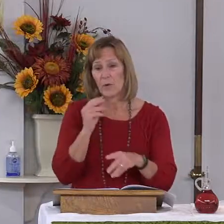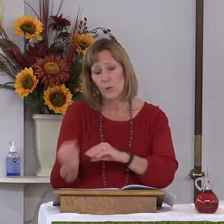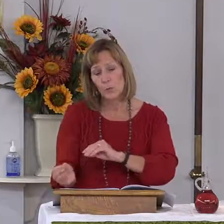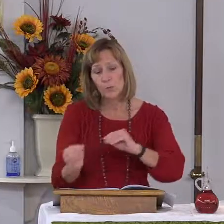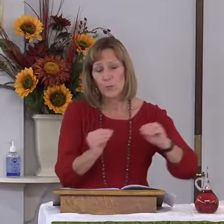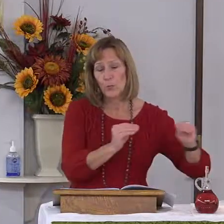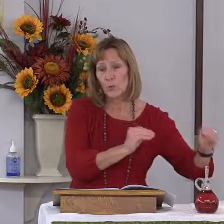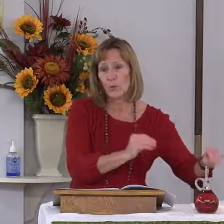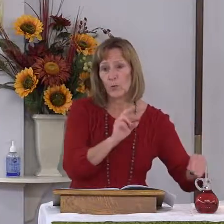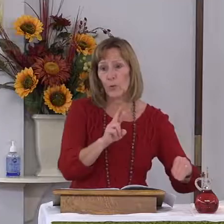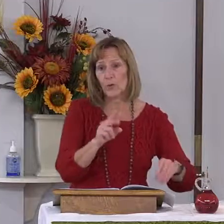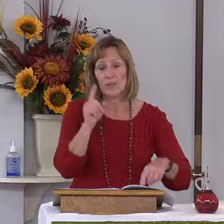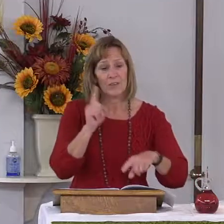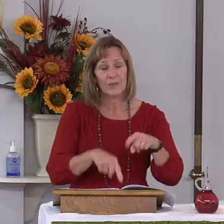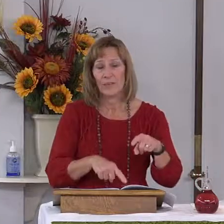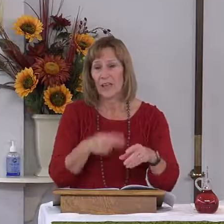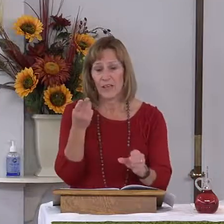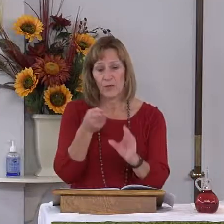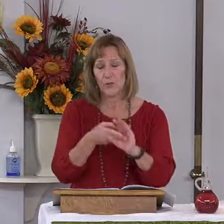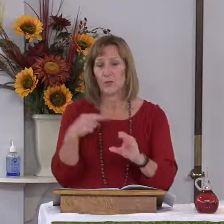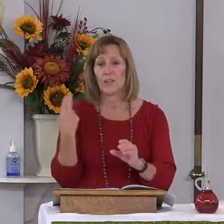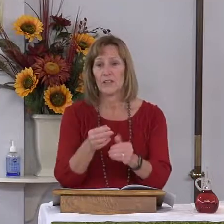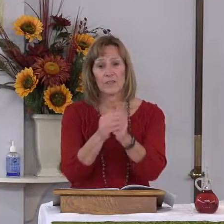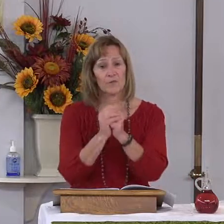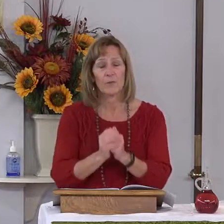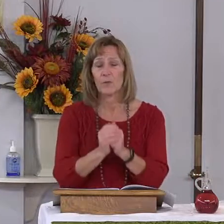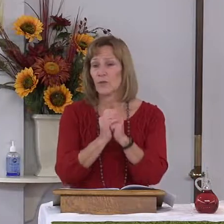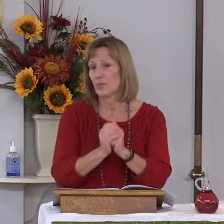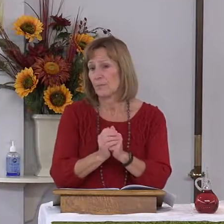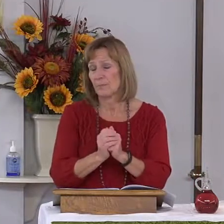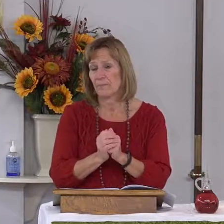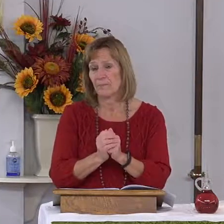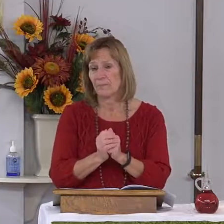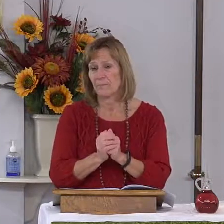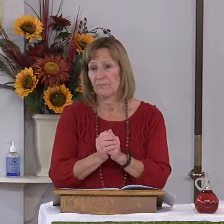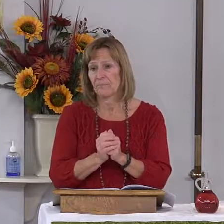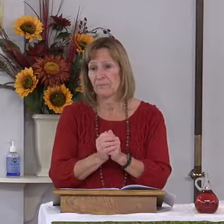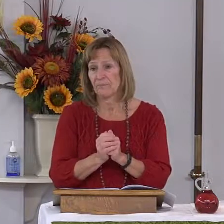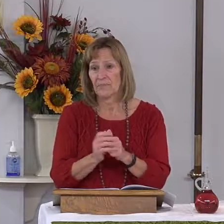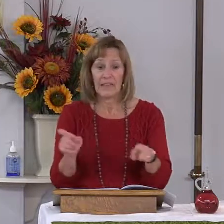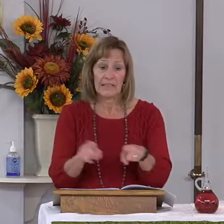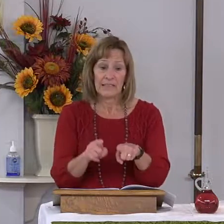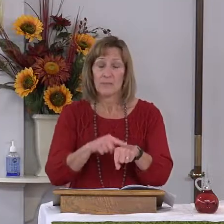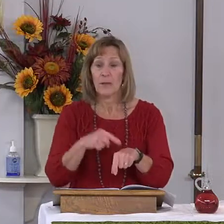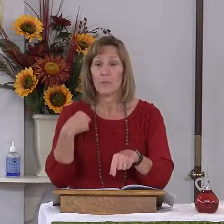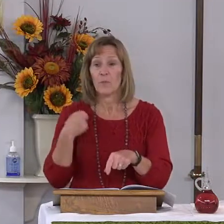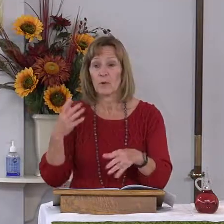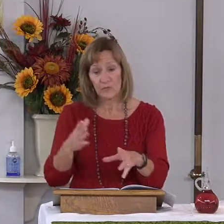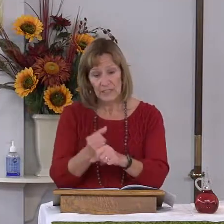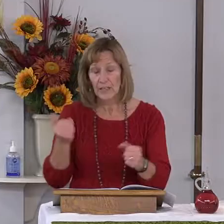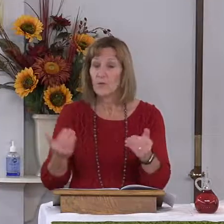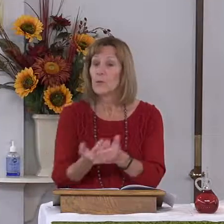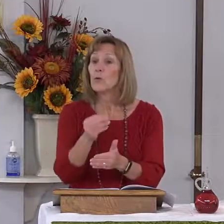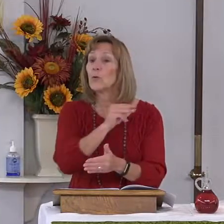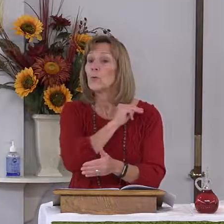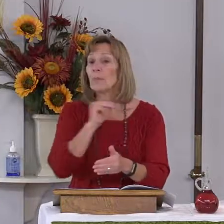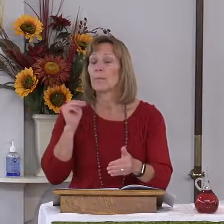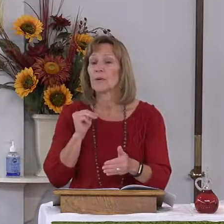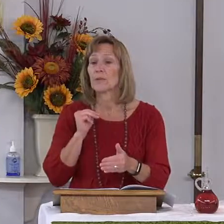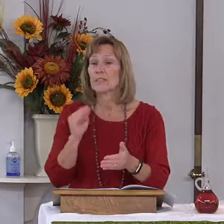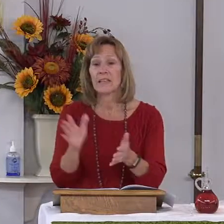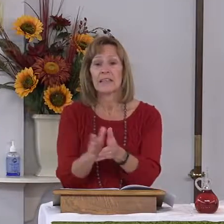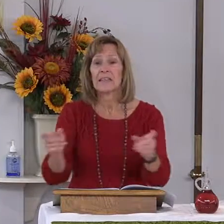moved away or who can no longer join us for worship. At the same time, we've received new members.